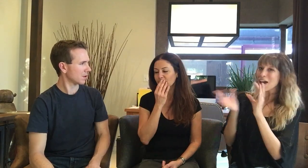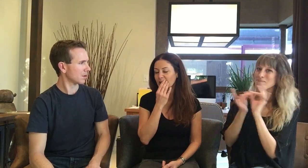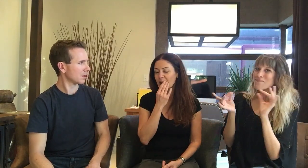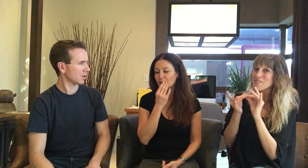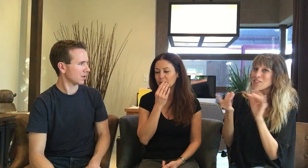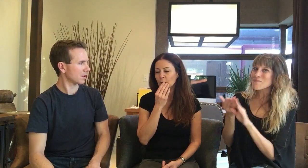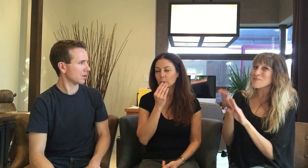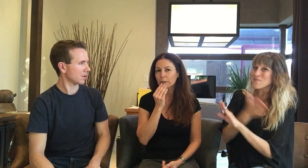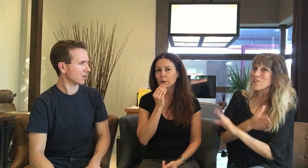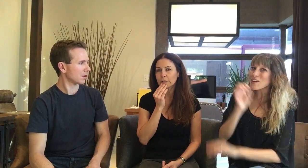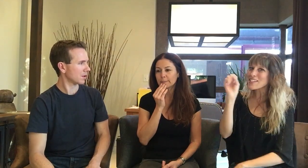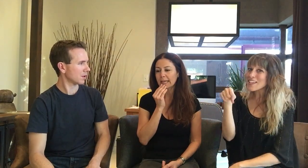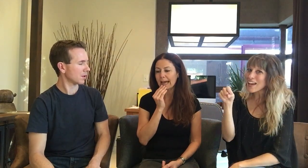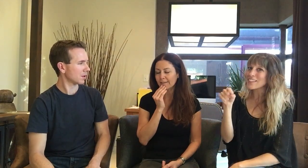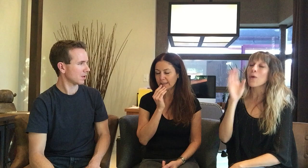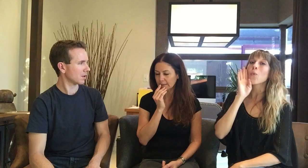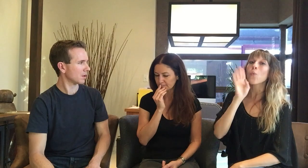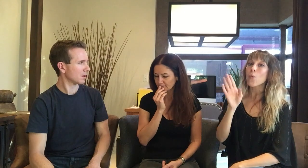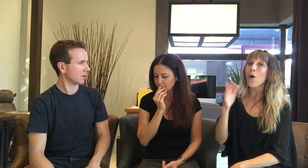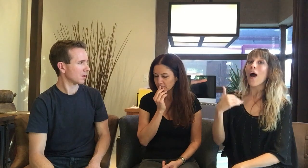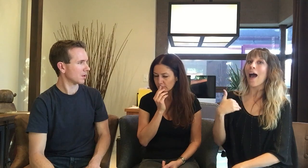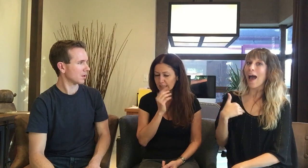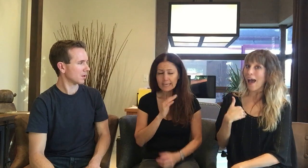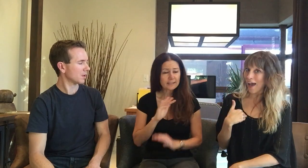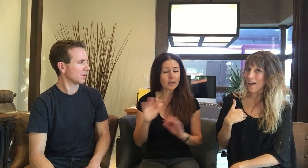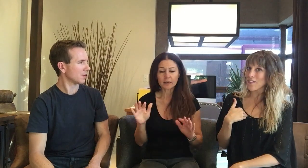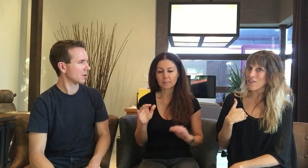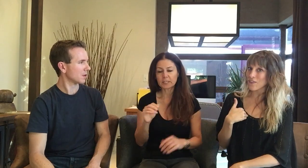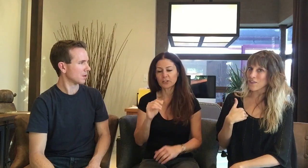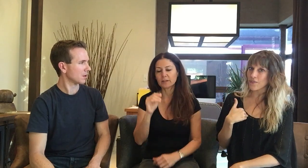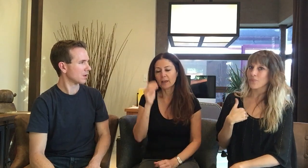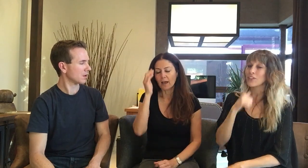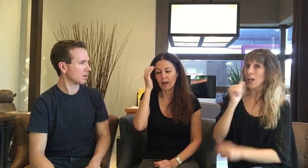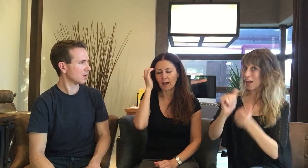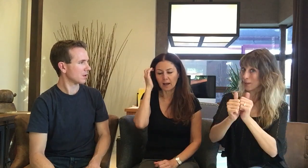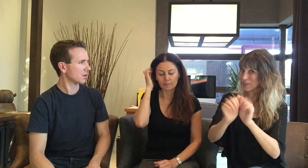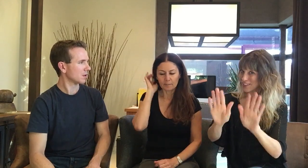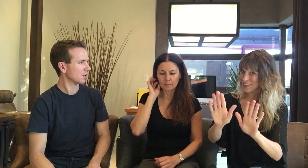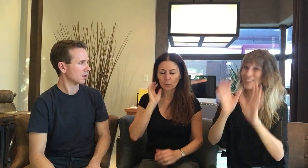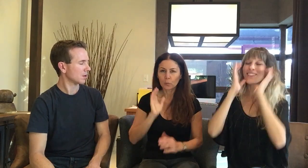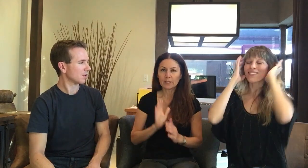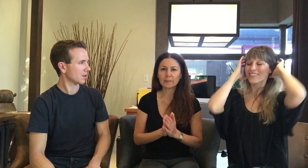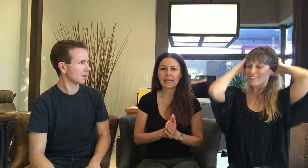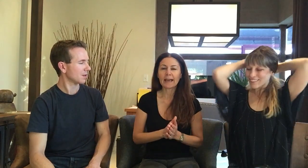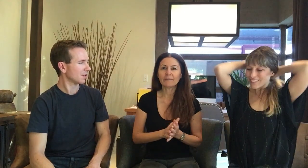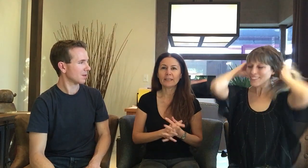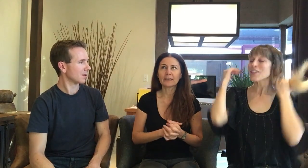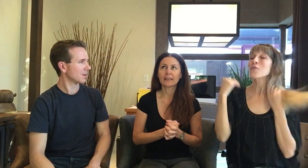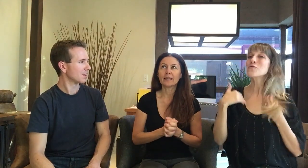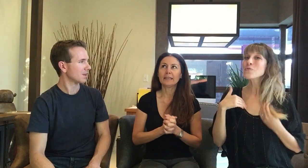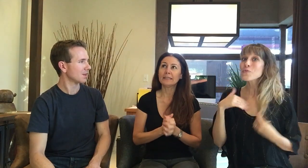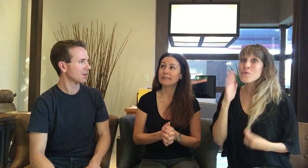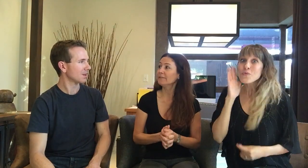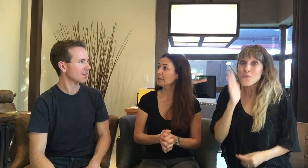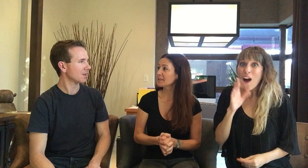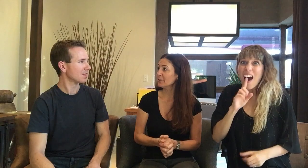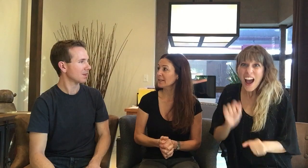before. So we're going to be having, it's not a competition. We'll be having an indie film